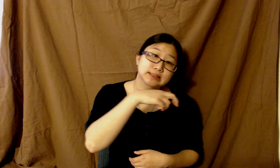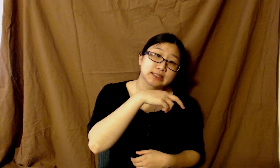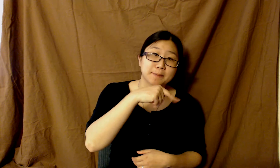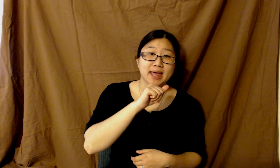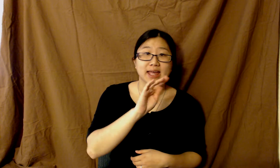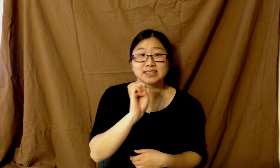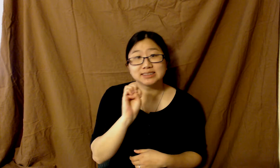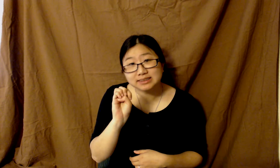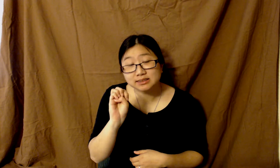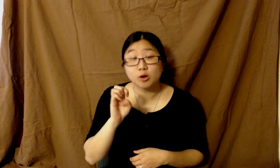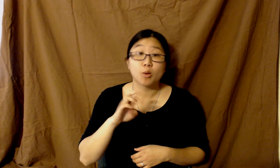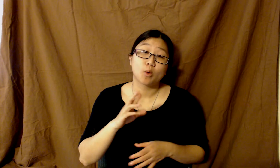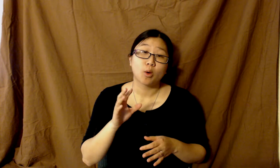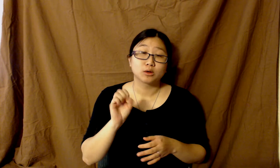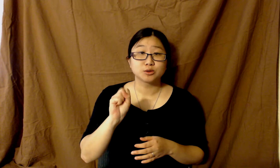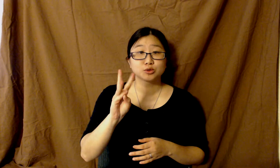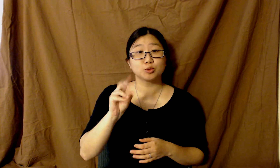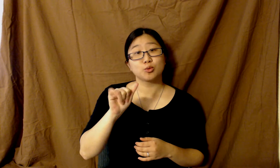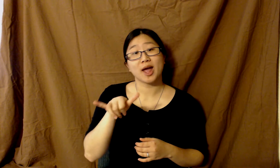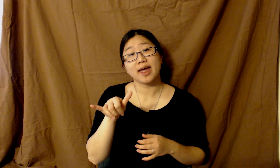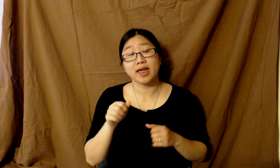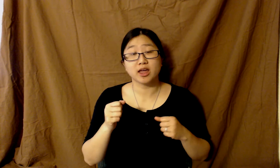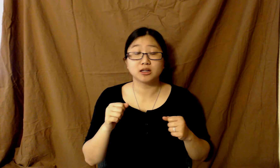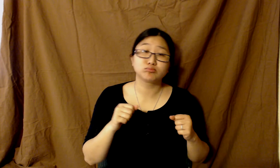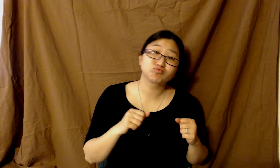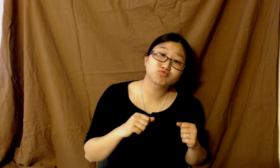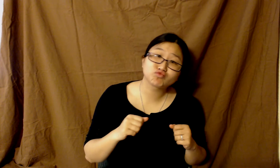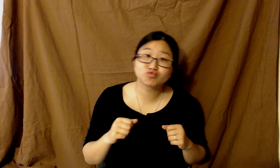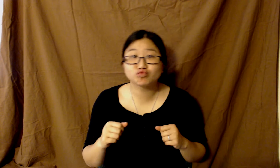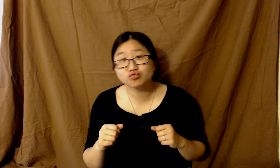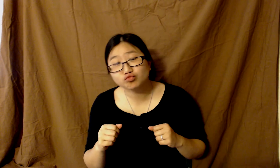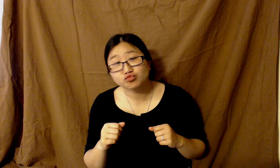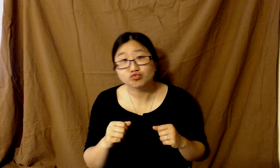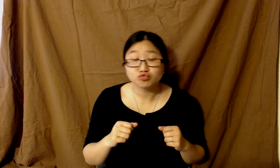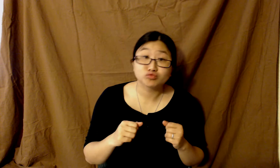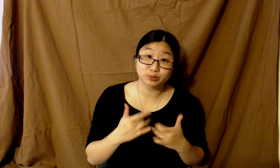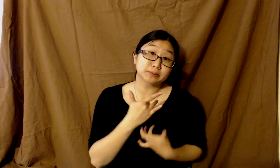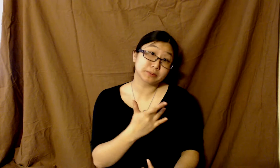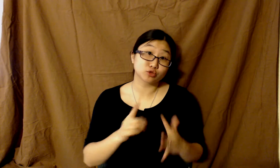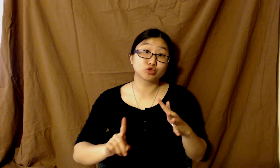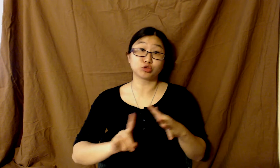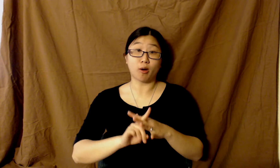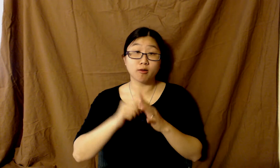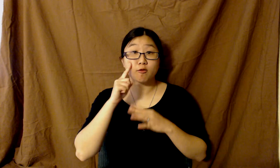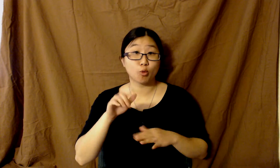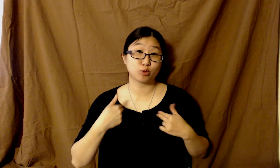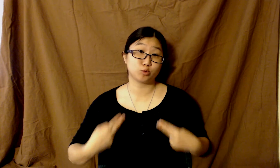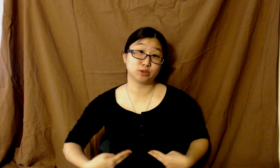And actually, humans do this too. And in us, we'll sway, we'll move from side to side. Many of us do this, and sometimes, it's an effort